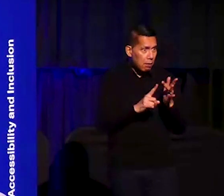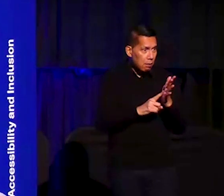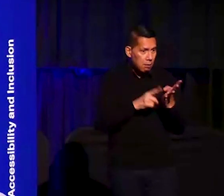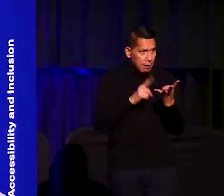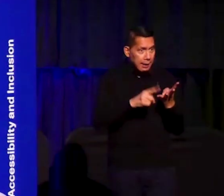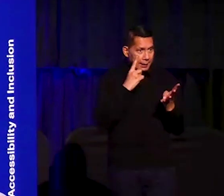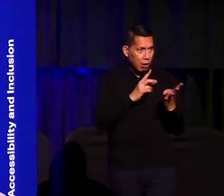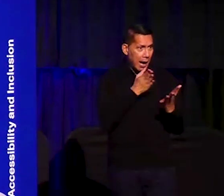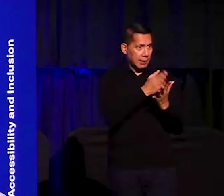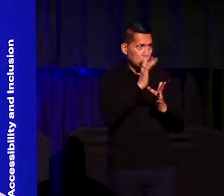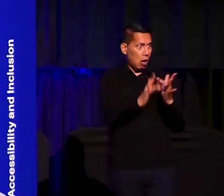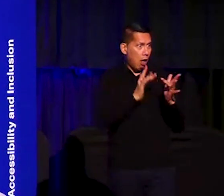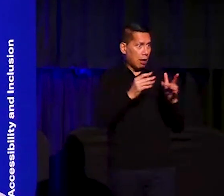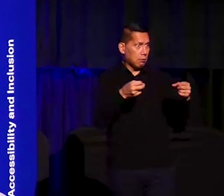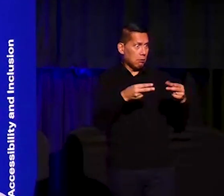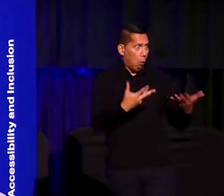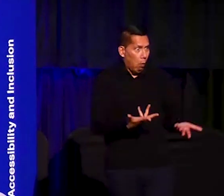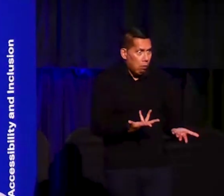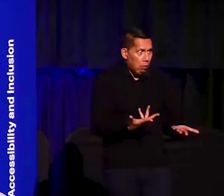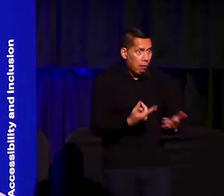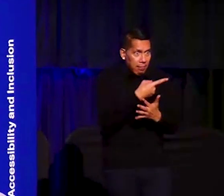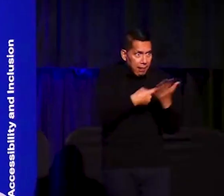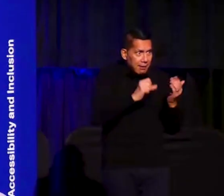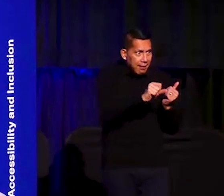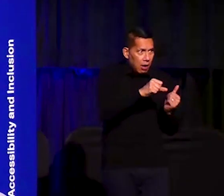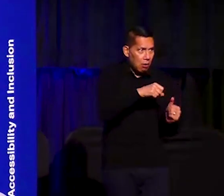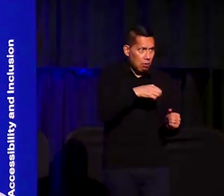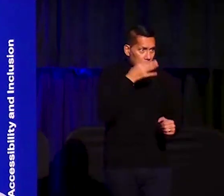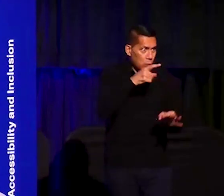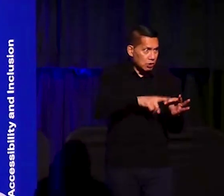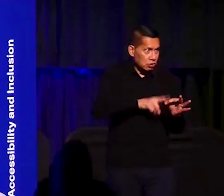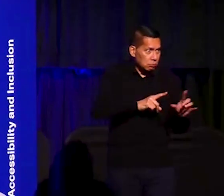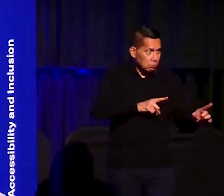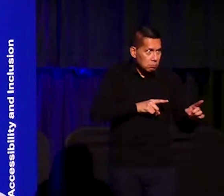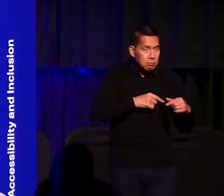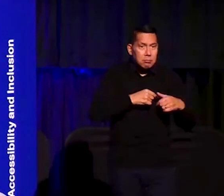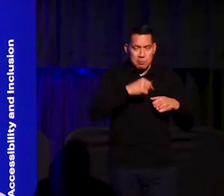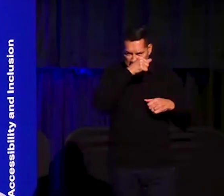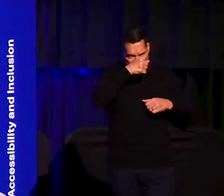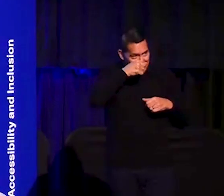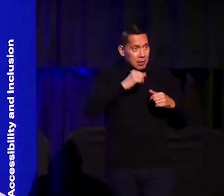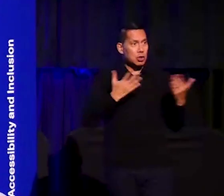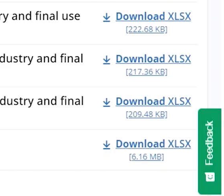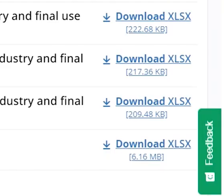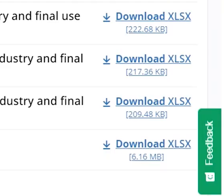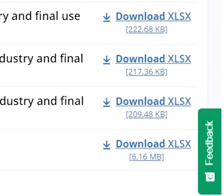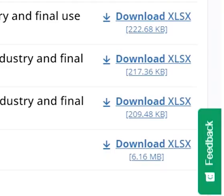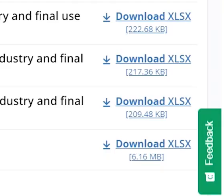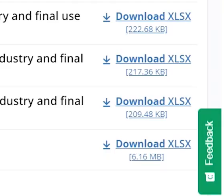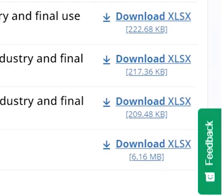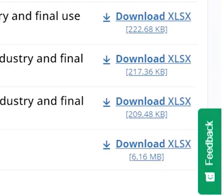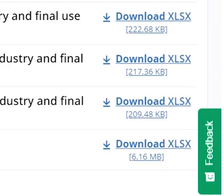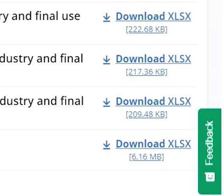that show on iFear? That's the goal. And this is where we move away from standards.